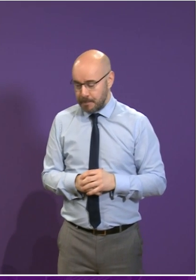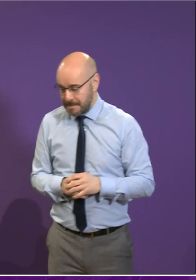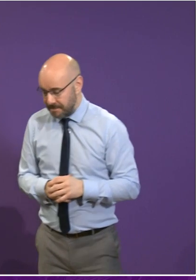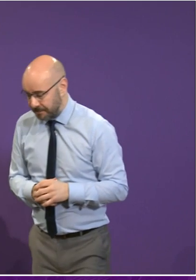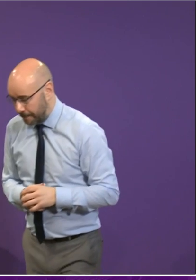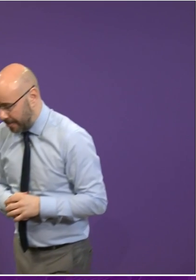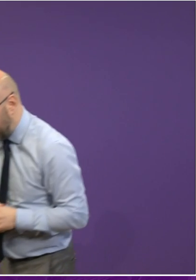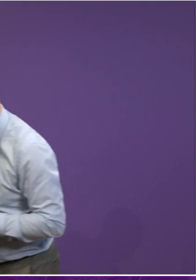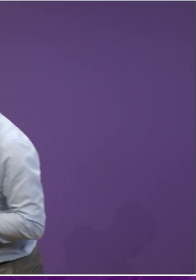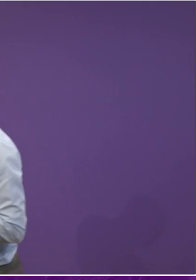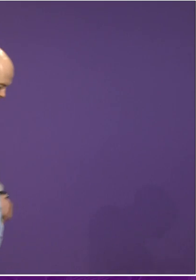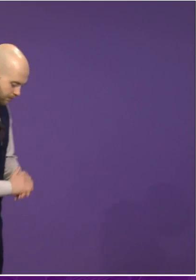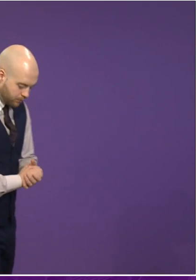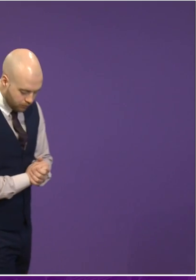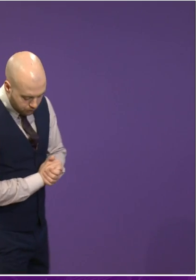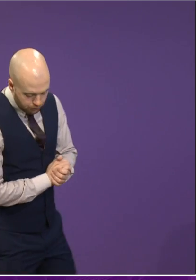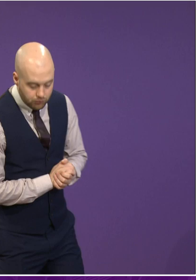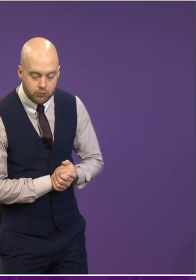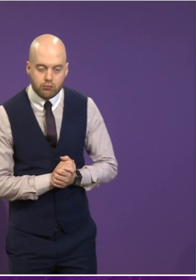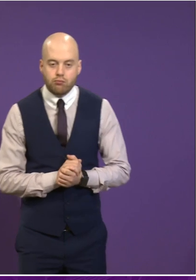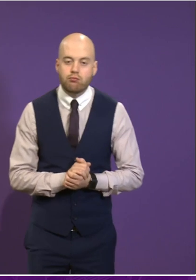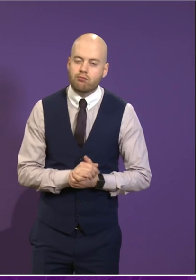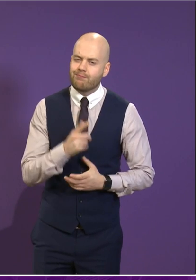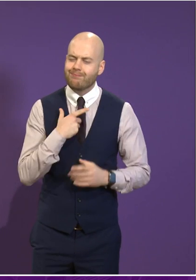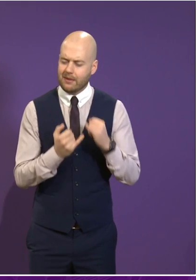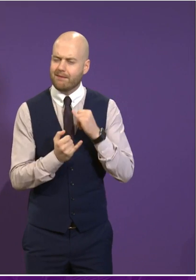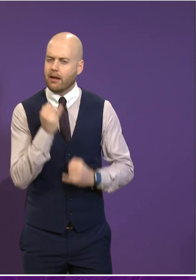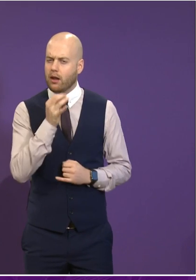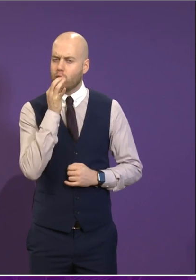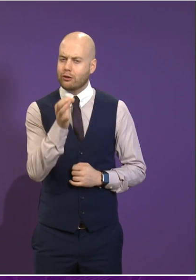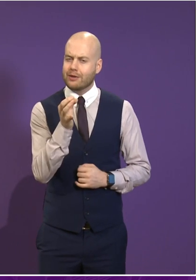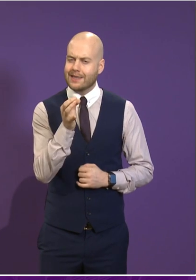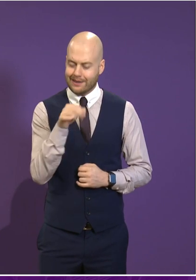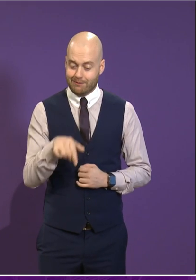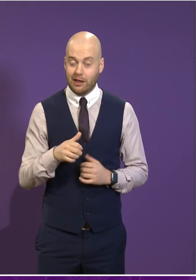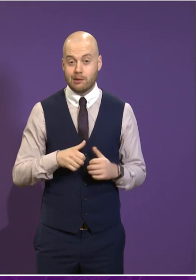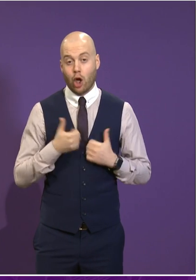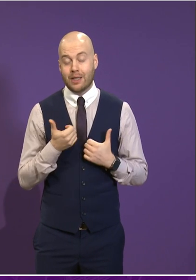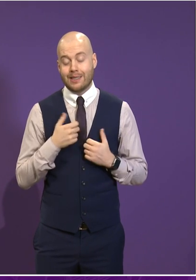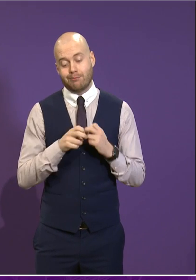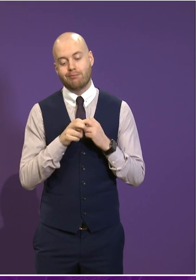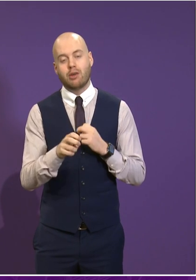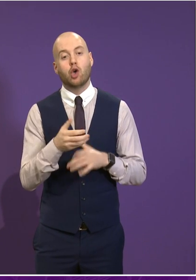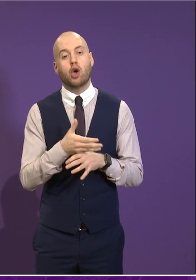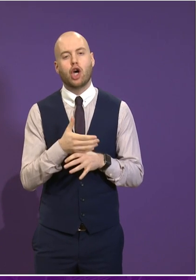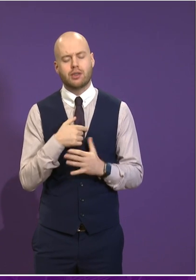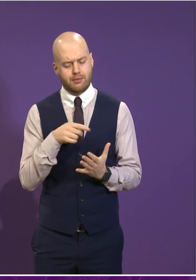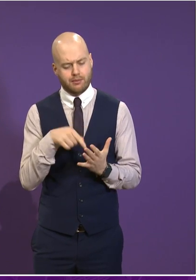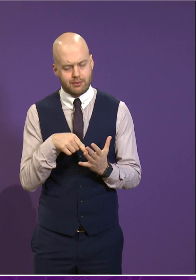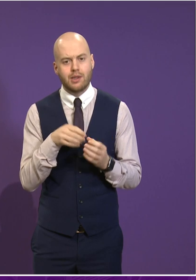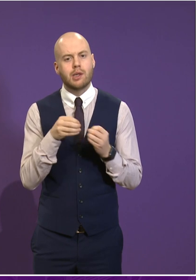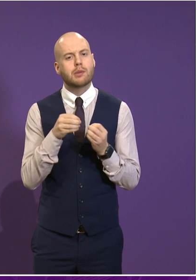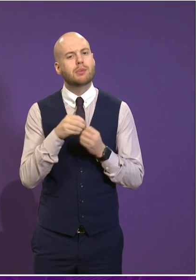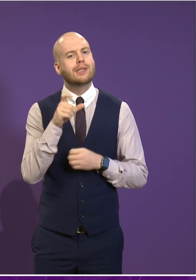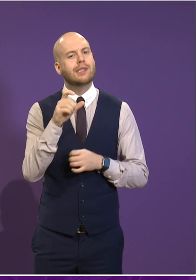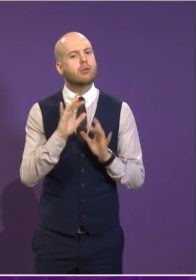I mean, just very briefly, my final question, I noticed on the BBC website coming into work this morning that Bristol University have taken a view